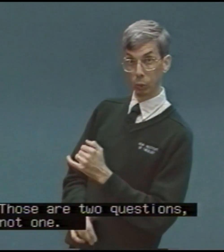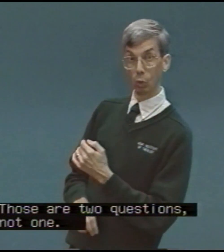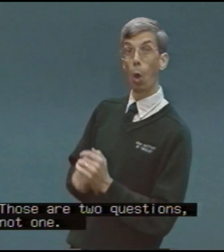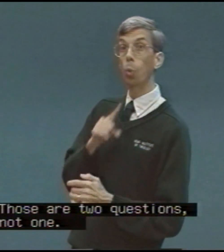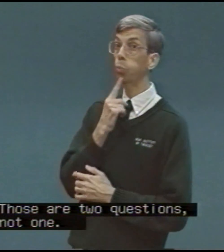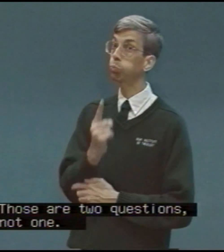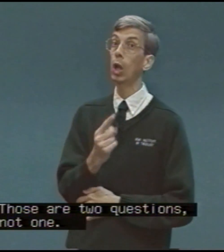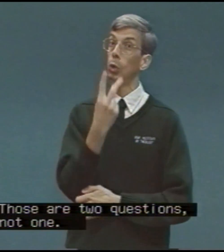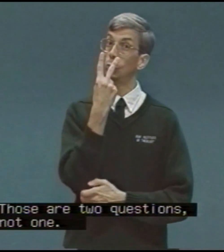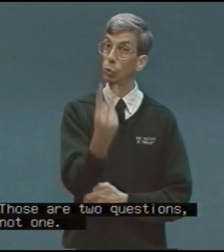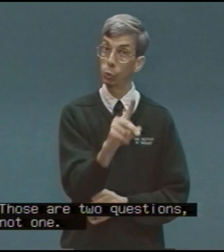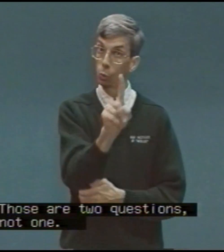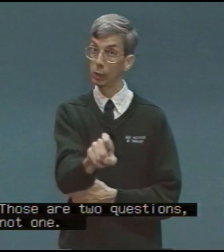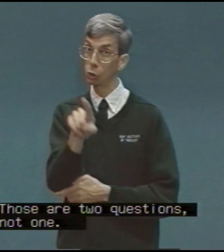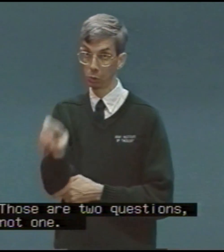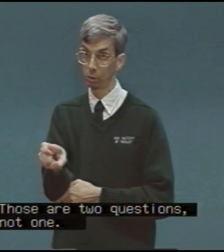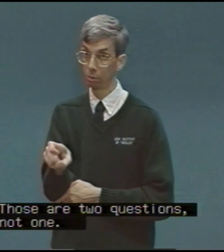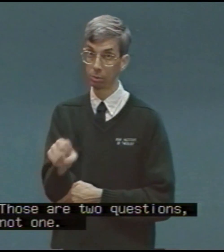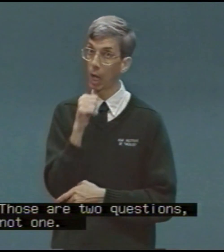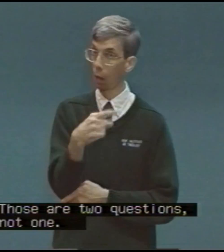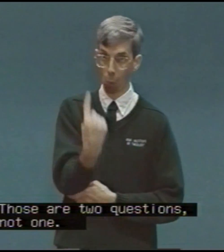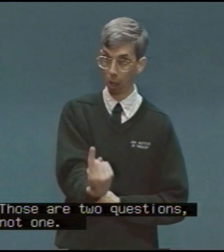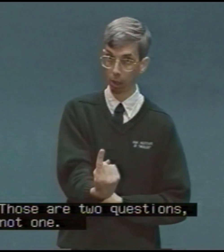Those are 2 questions, not 1.